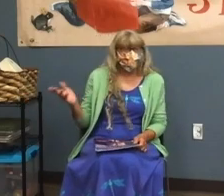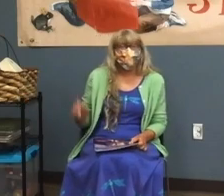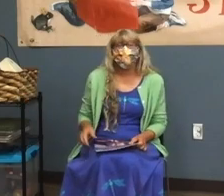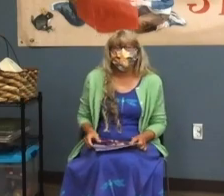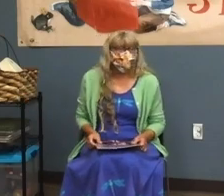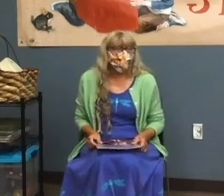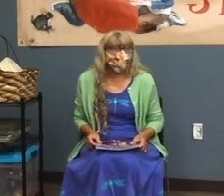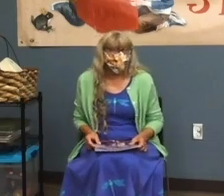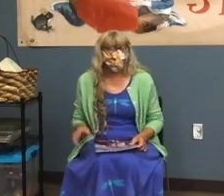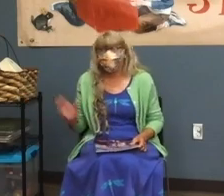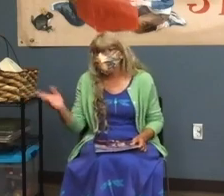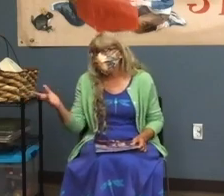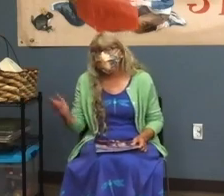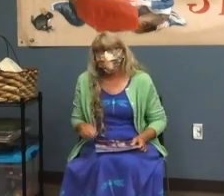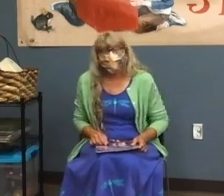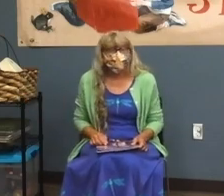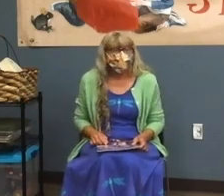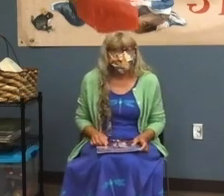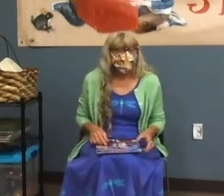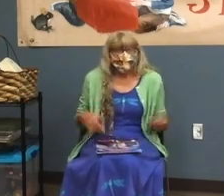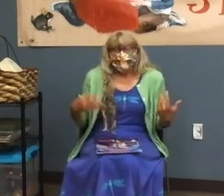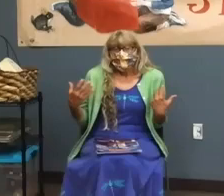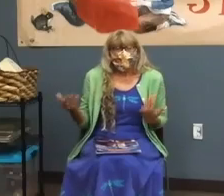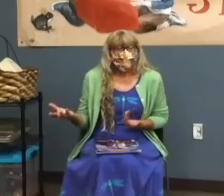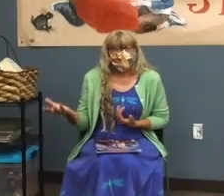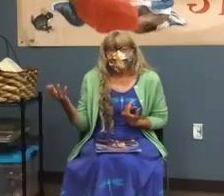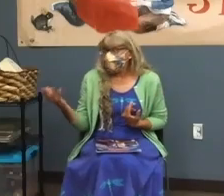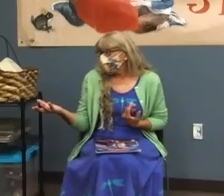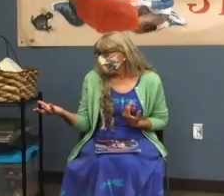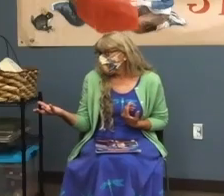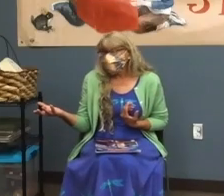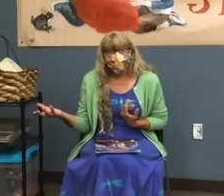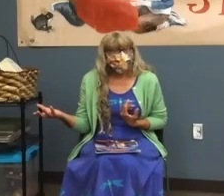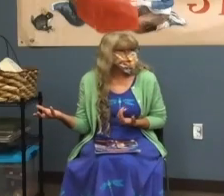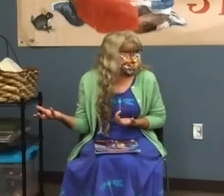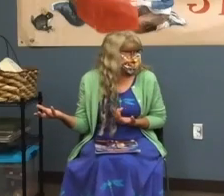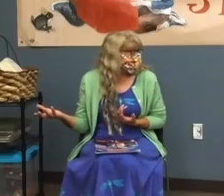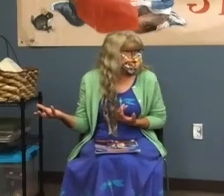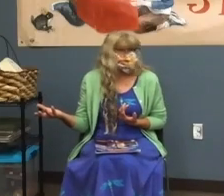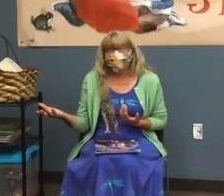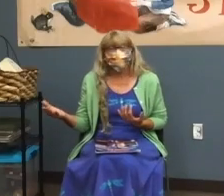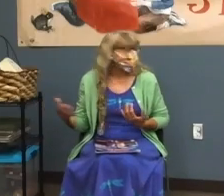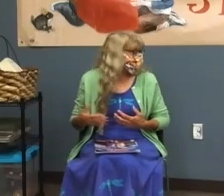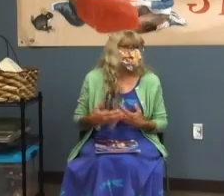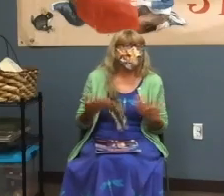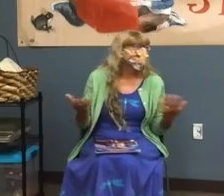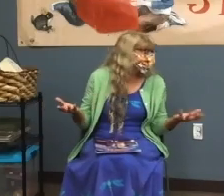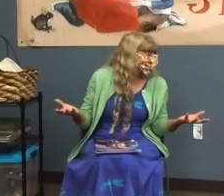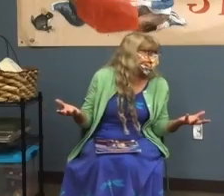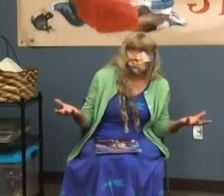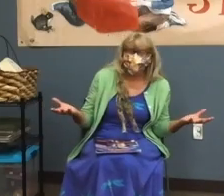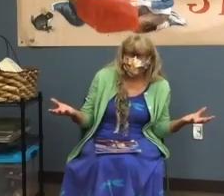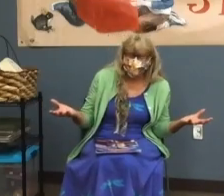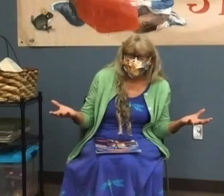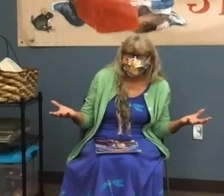right, on some of the videos and at some of the meal sites. They are going to talk a little bit about how much we all miss